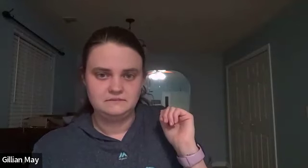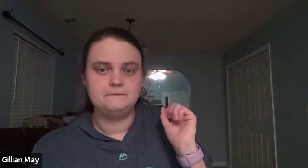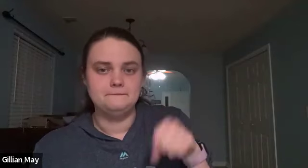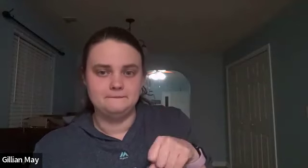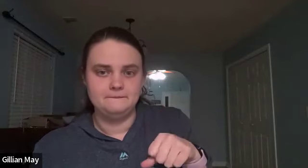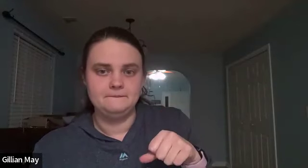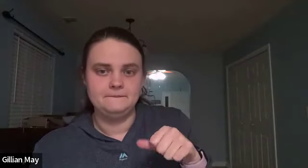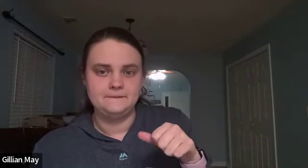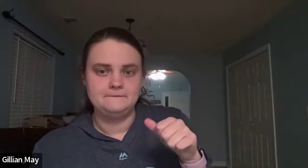Mm-hmm.